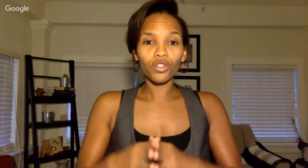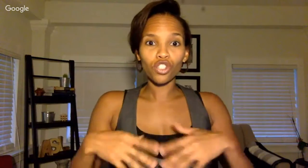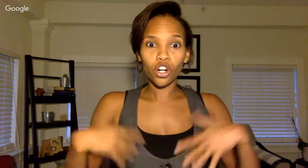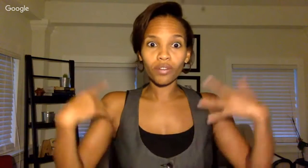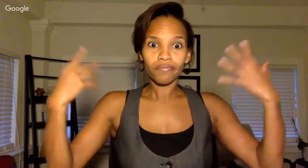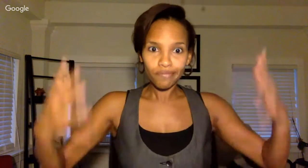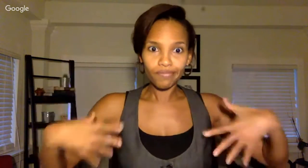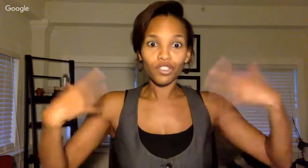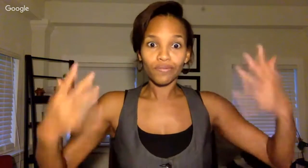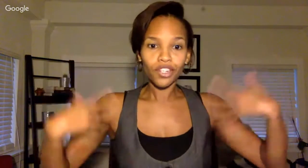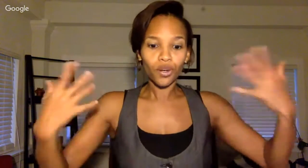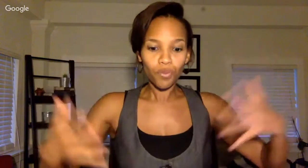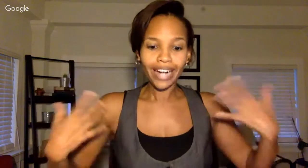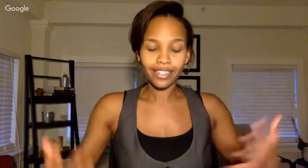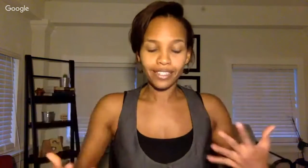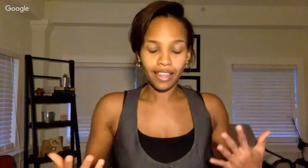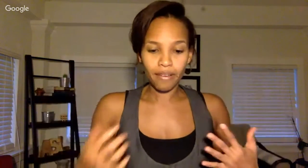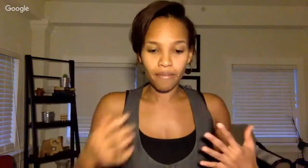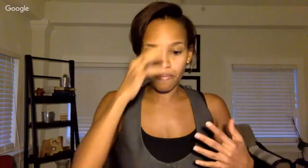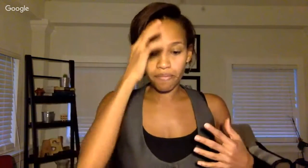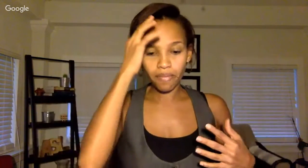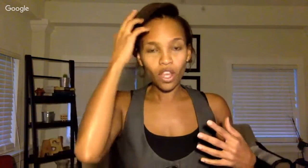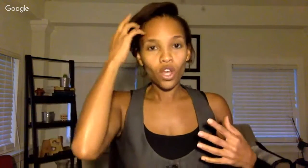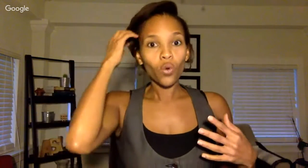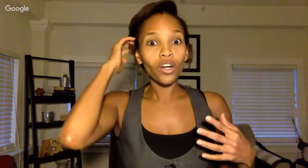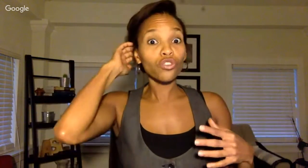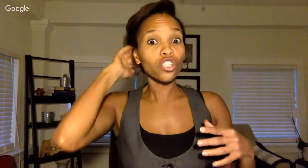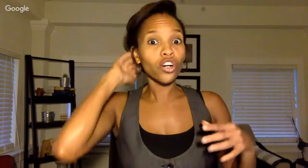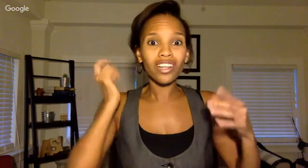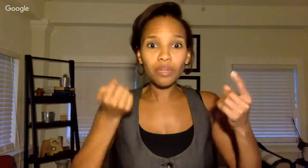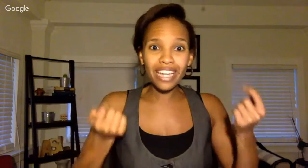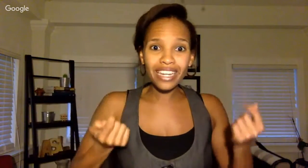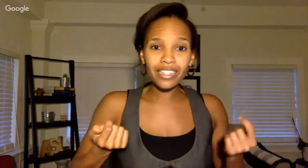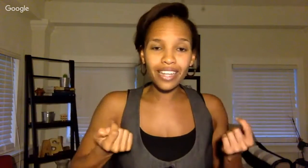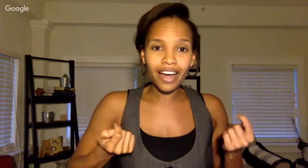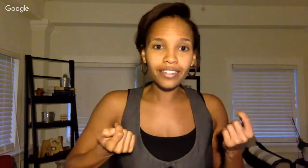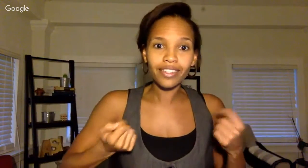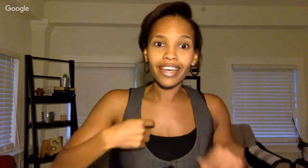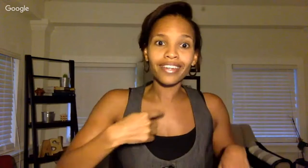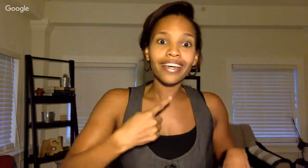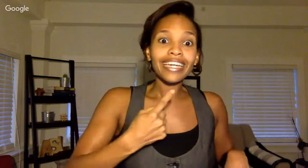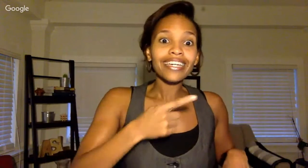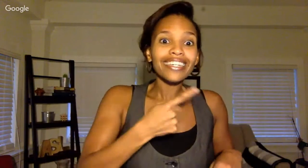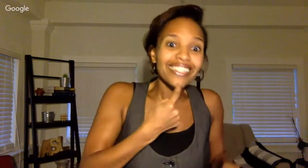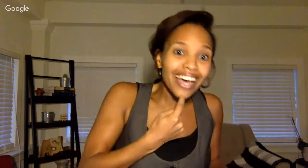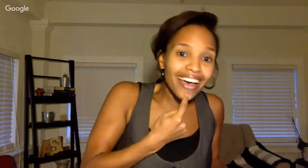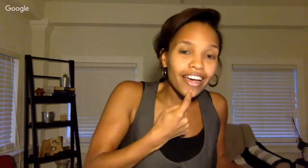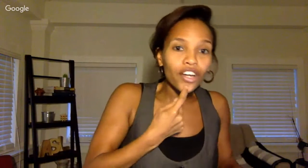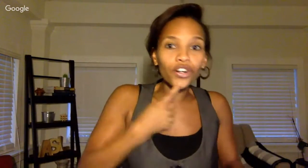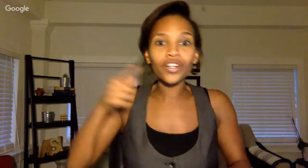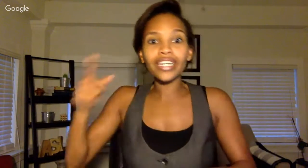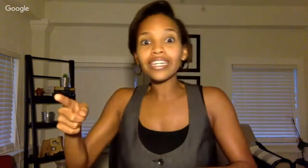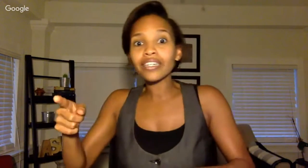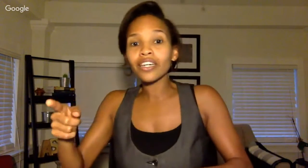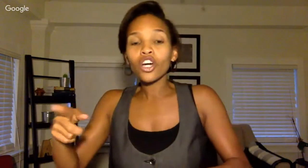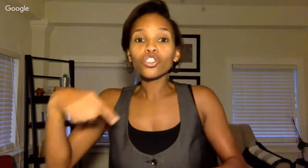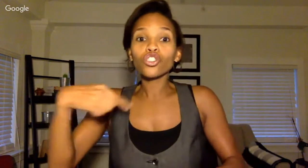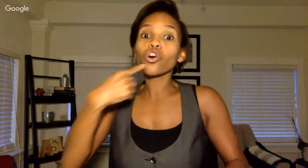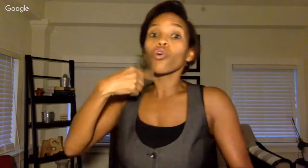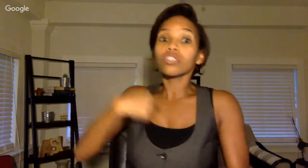start, practicing them, once you start eliminating signs like he said, or he told